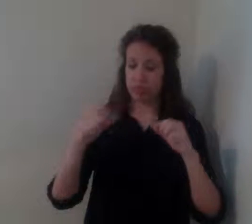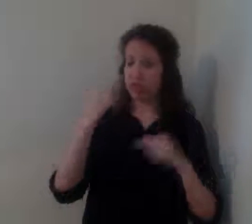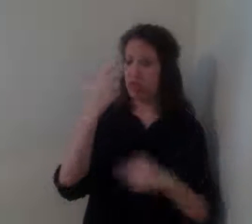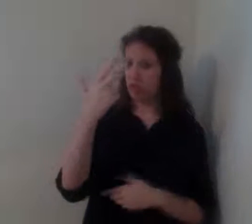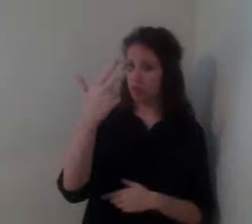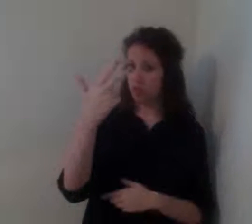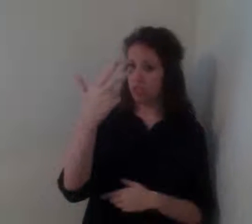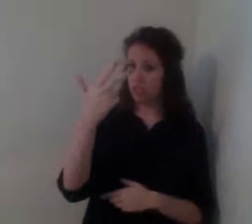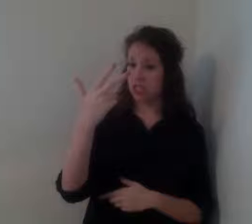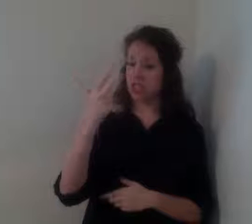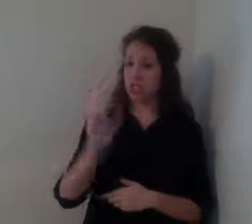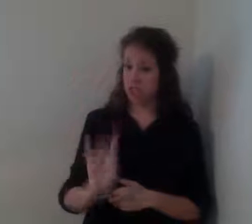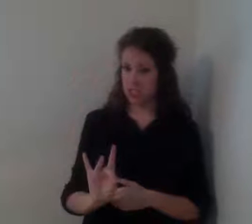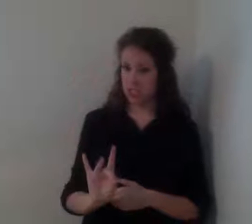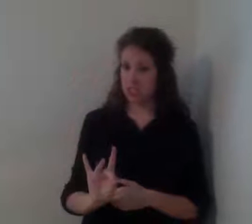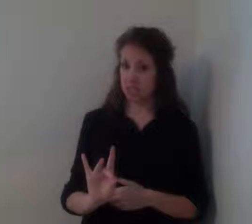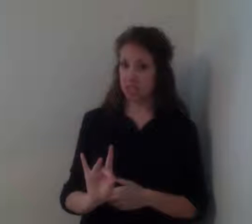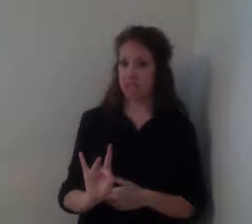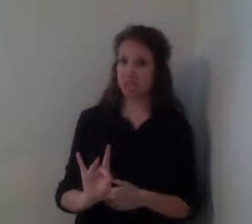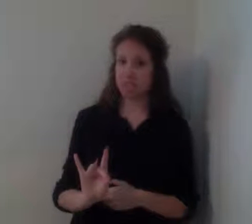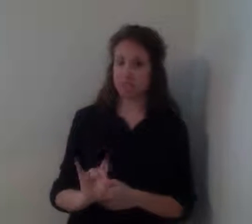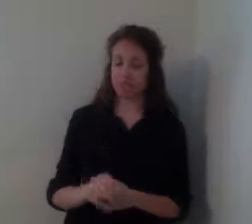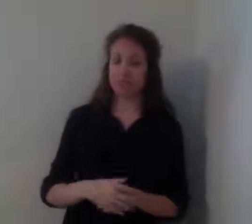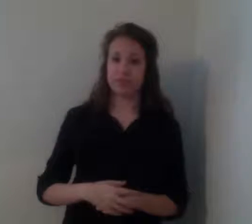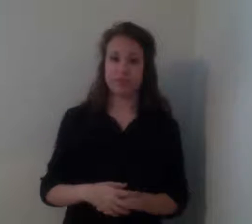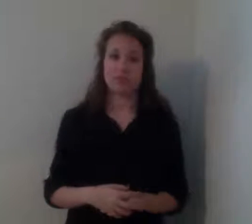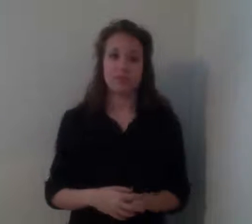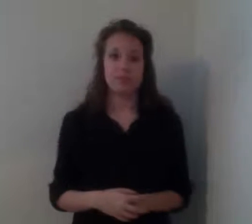you is 3 over 8, or 3/8 of the rectangle.